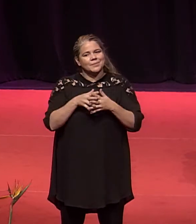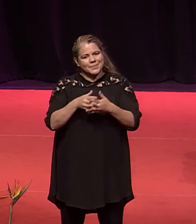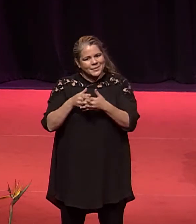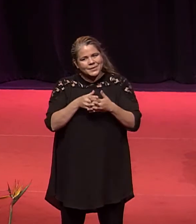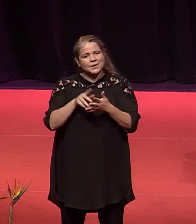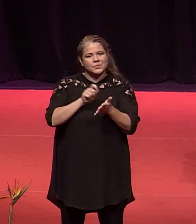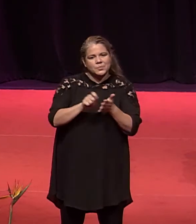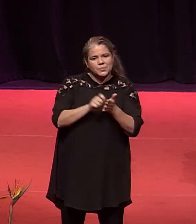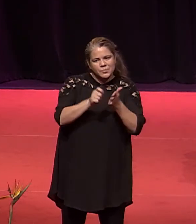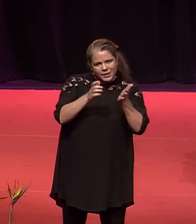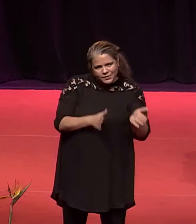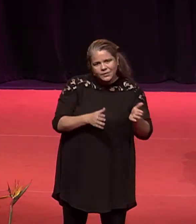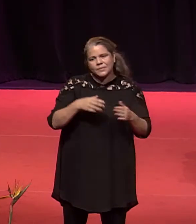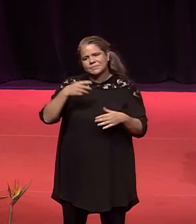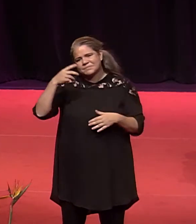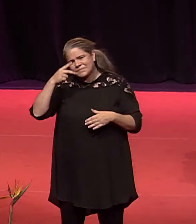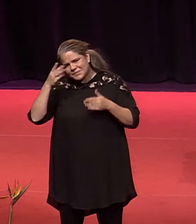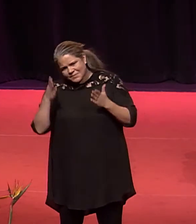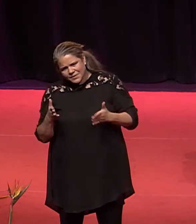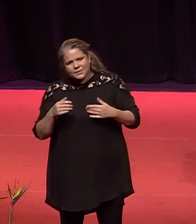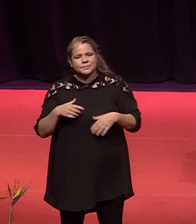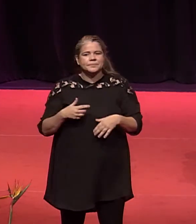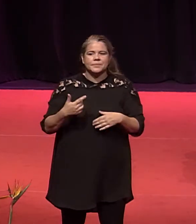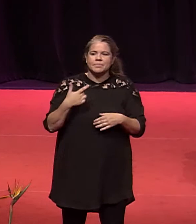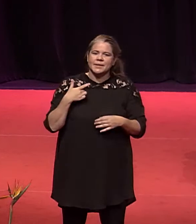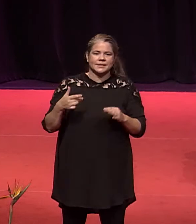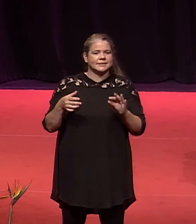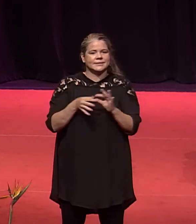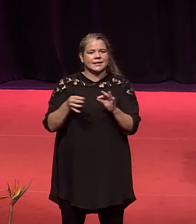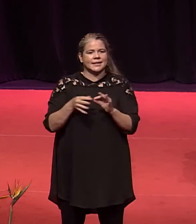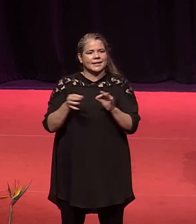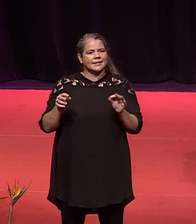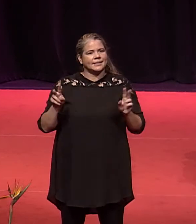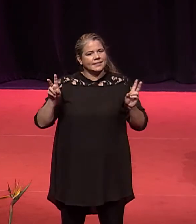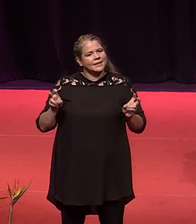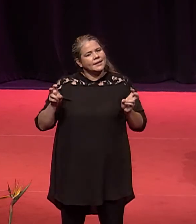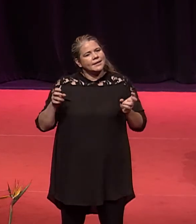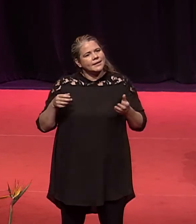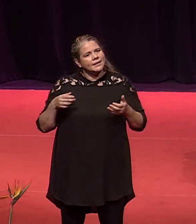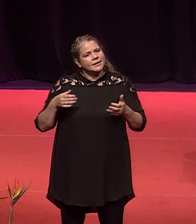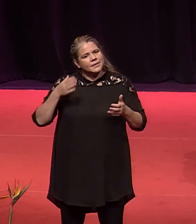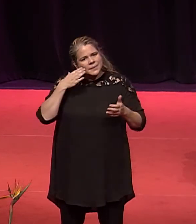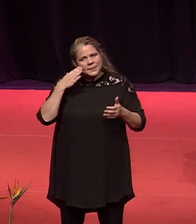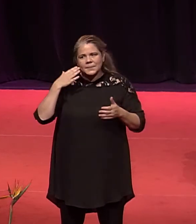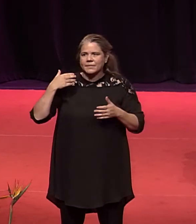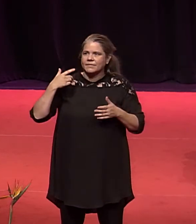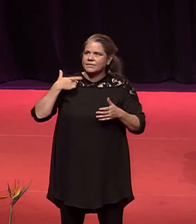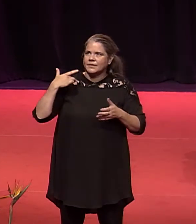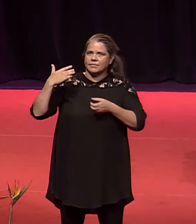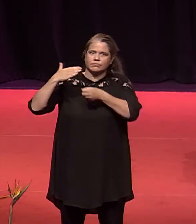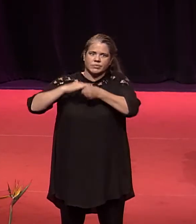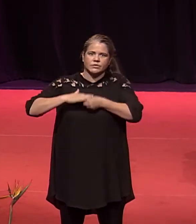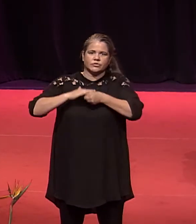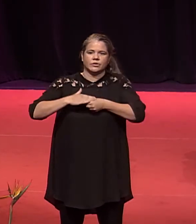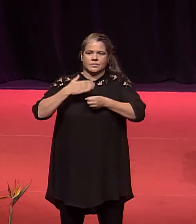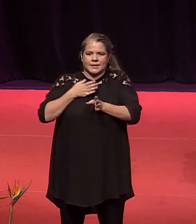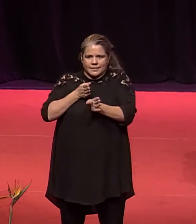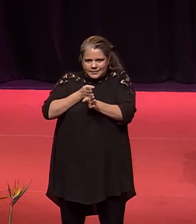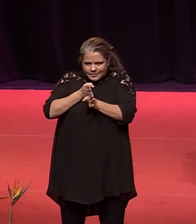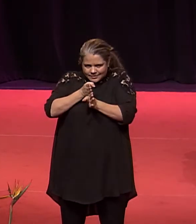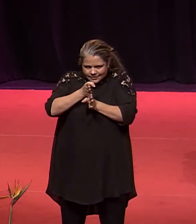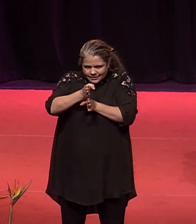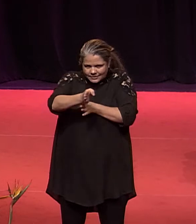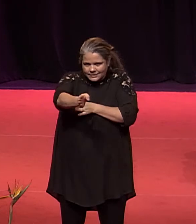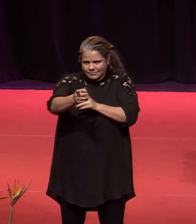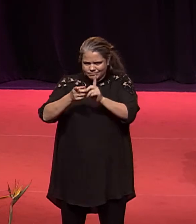the pressure that society puts on individuals to conform and stick to a single path. There's a line in one of